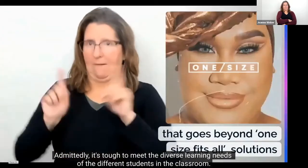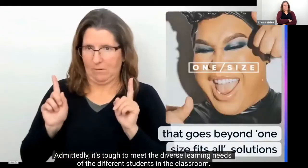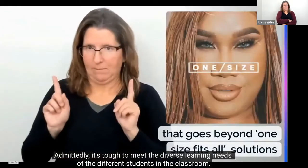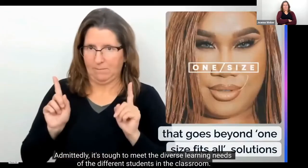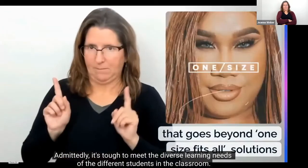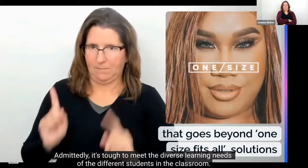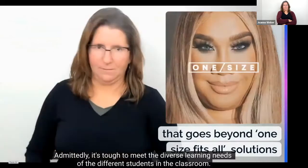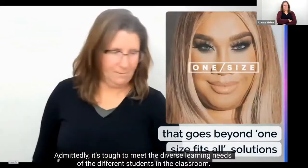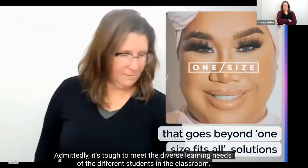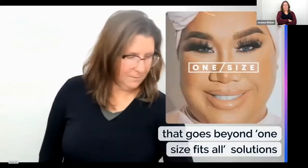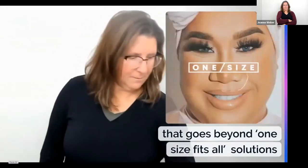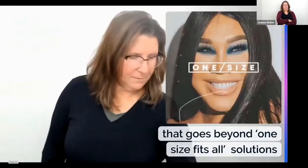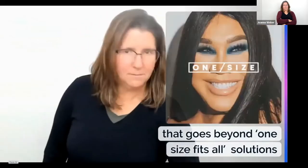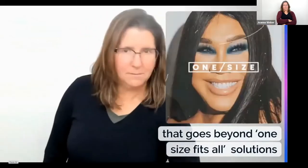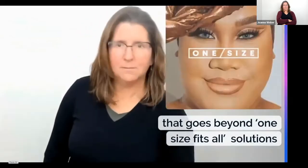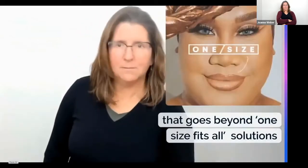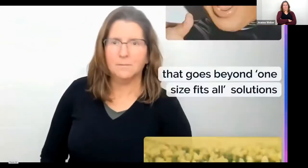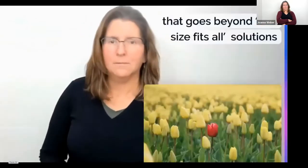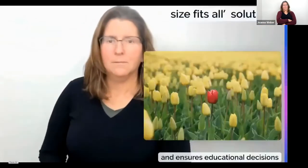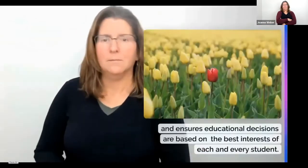different students in the classroom.